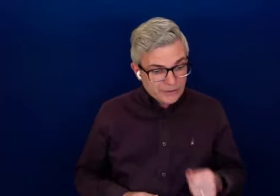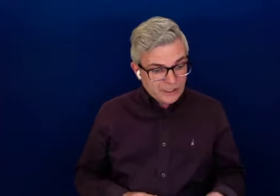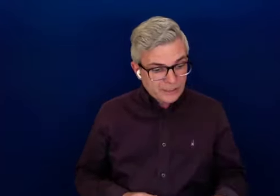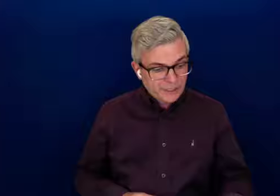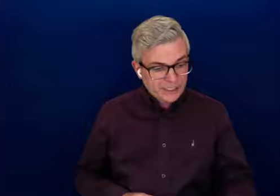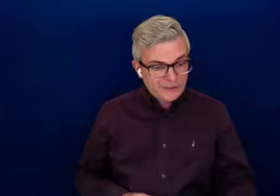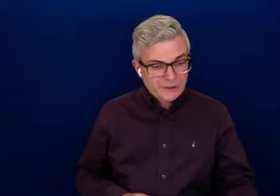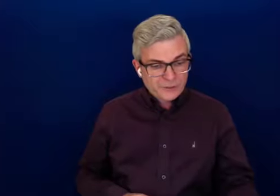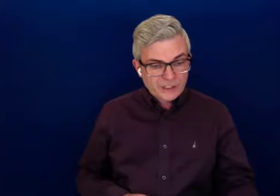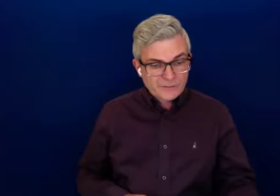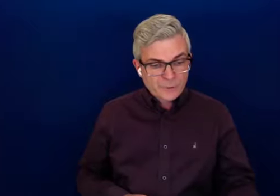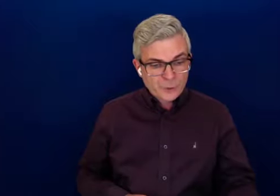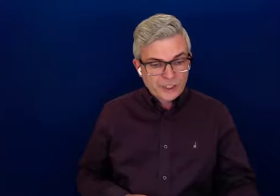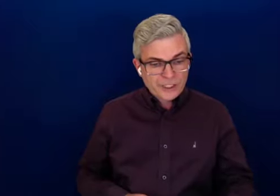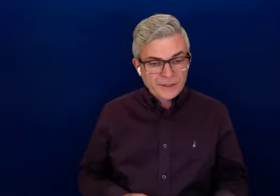Notice on page 340,